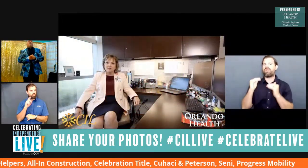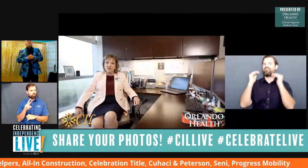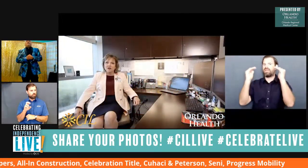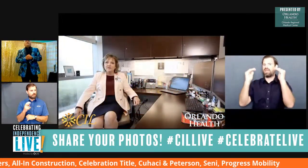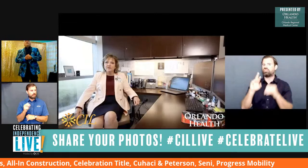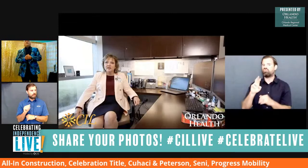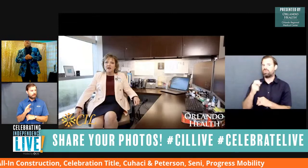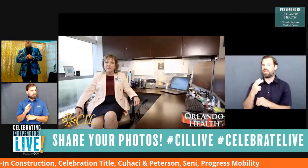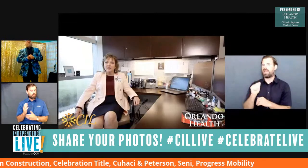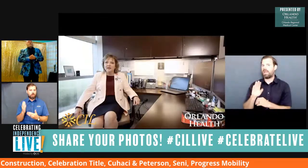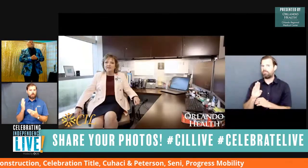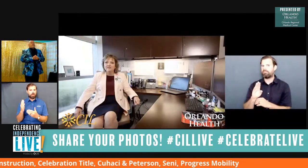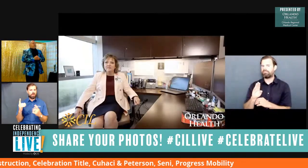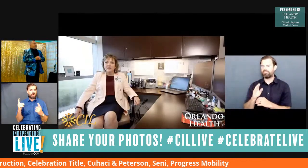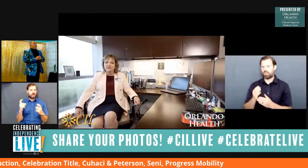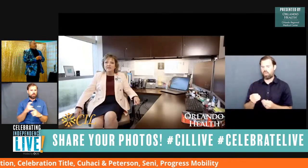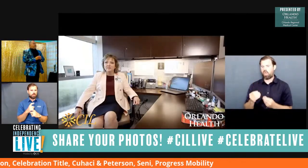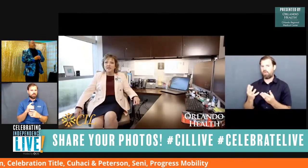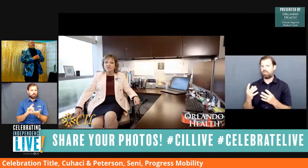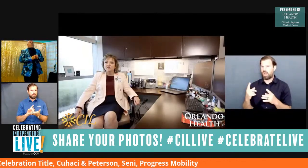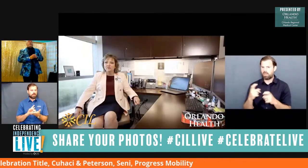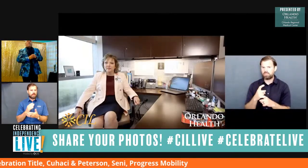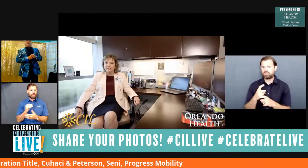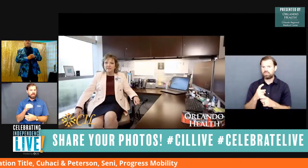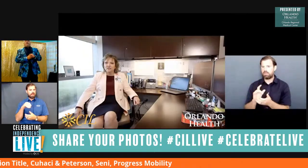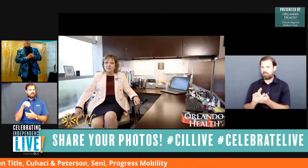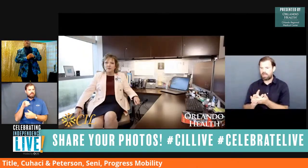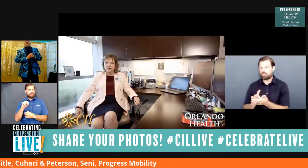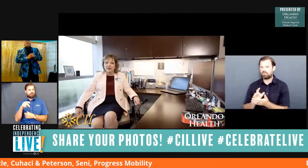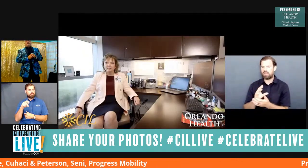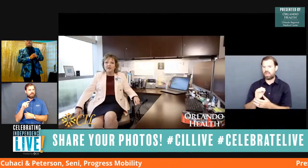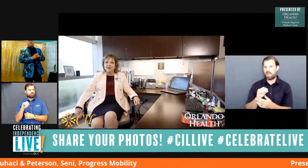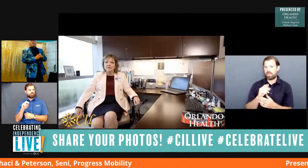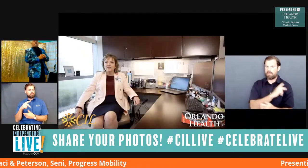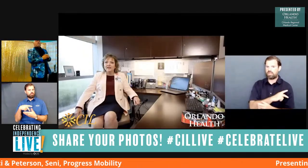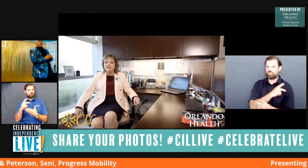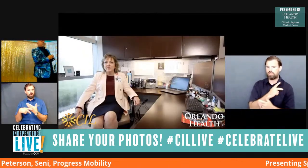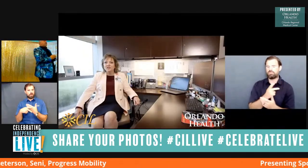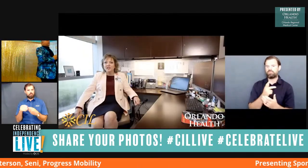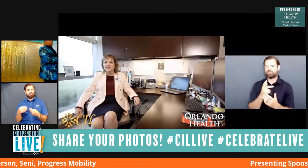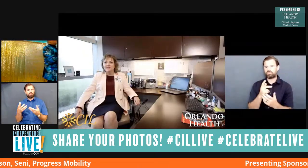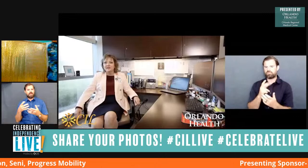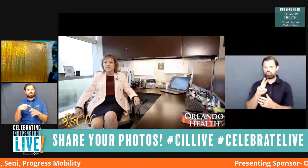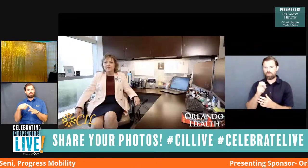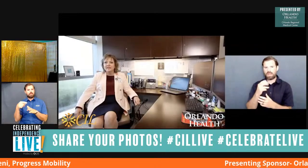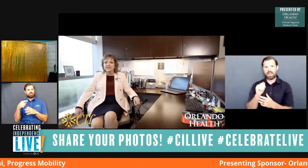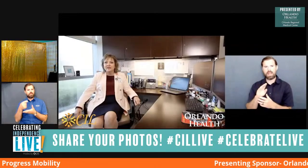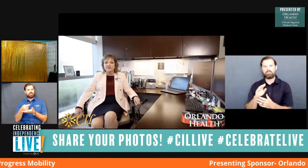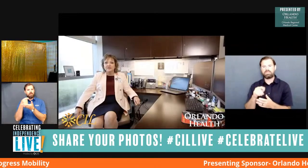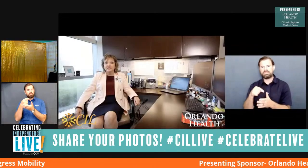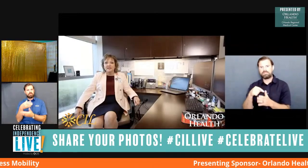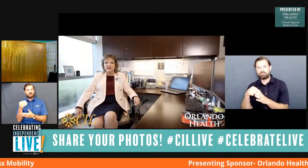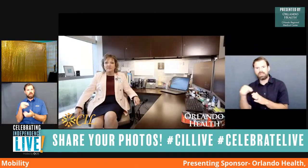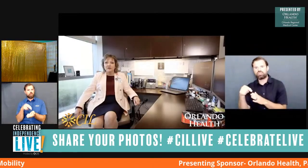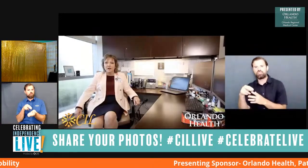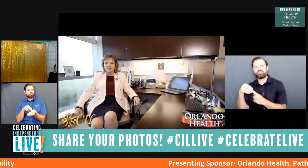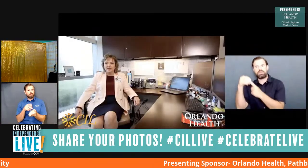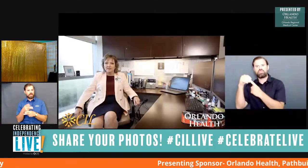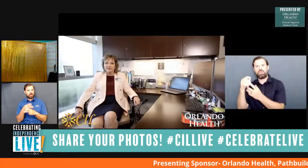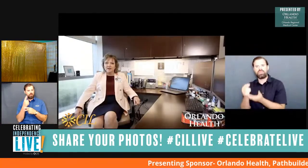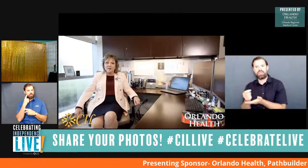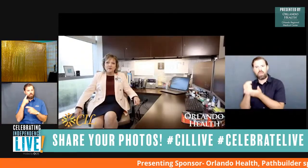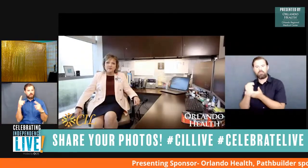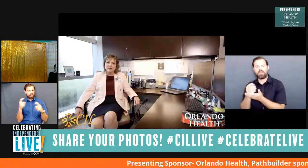Rehabilitation, which offers a comprehensive medical inpatient rehabilitation program, providing specialized therapies and nursing care